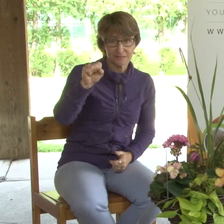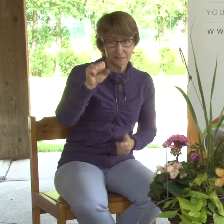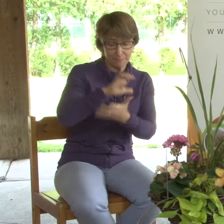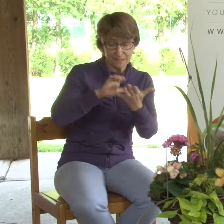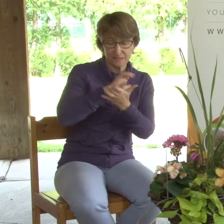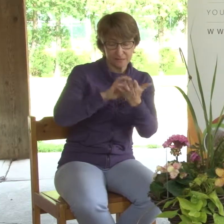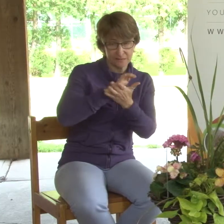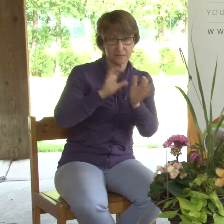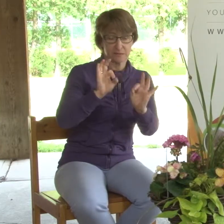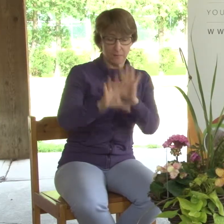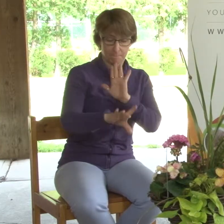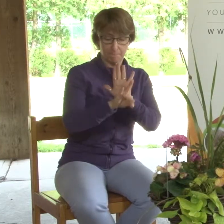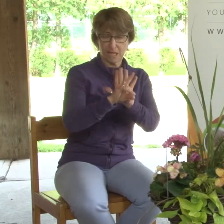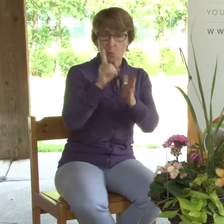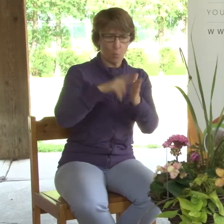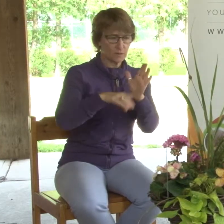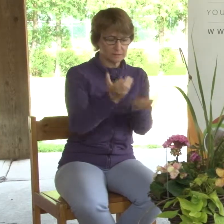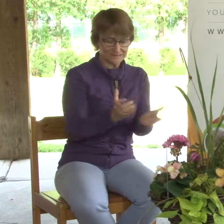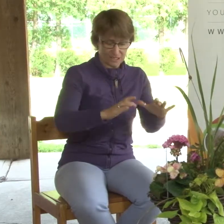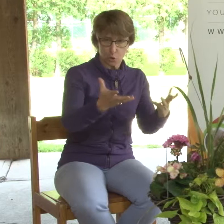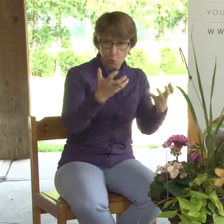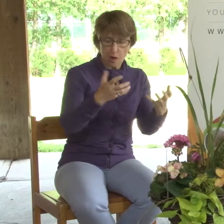of time. Know what height you're going to be working at.